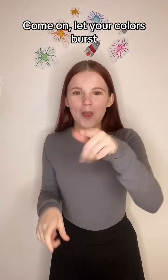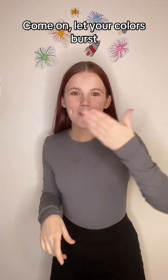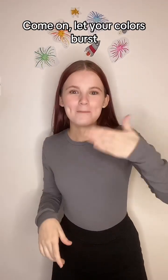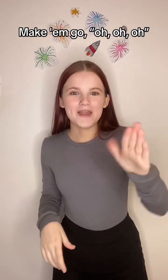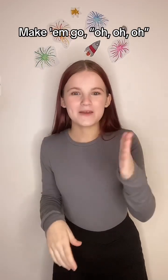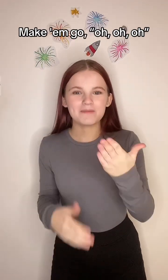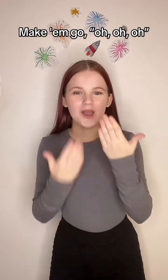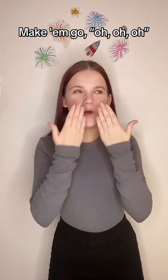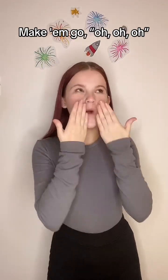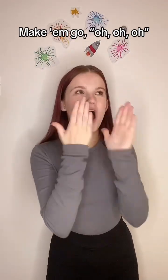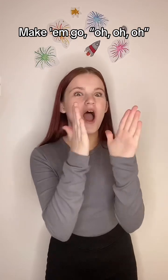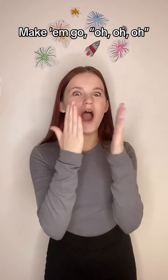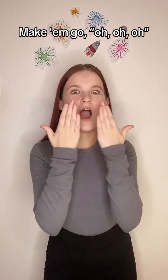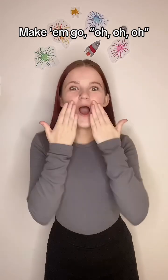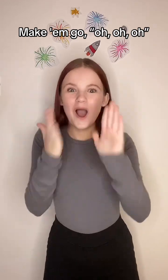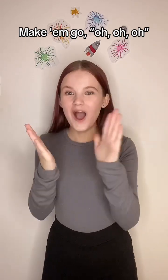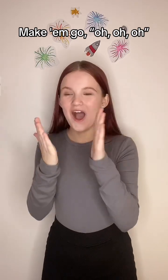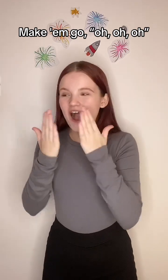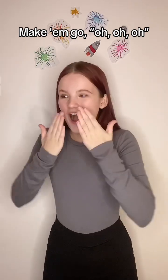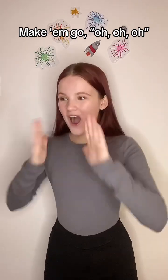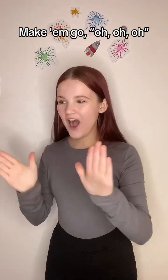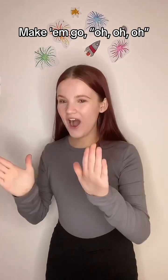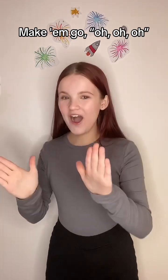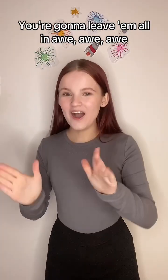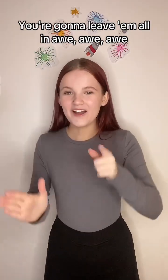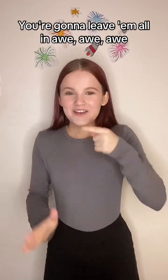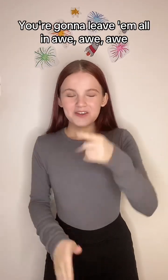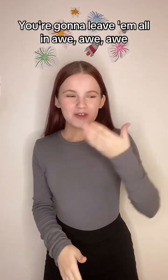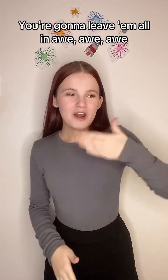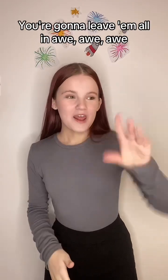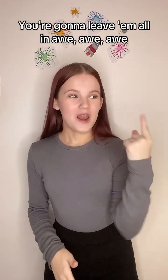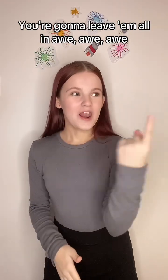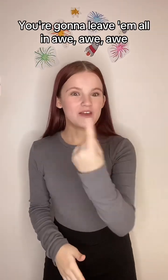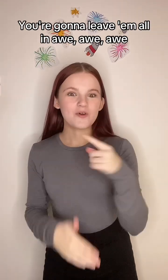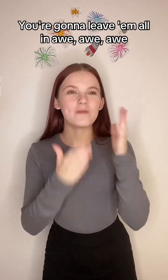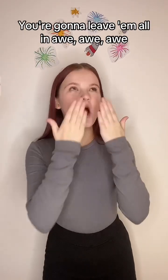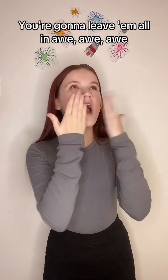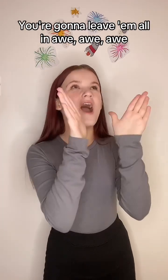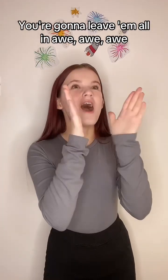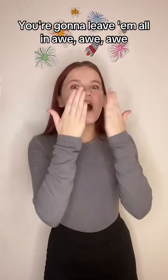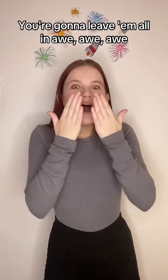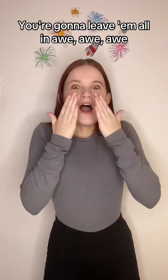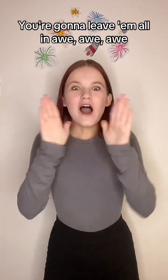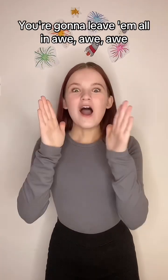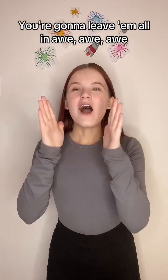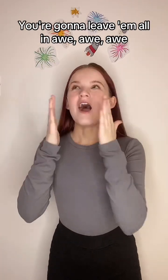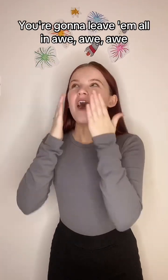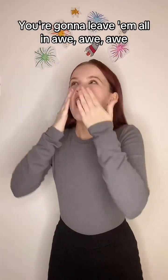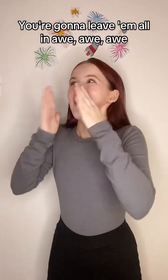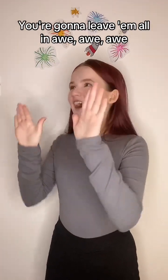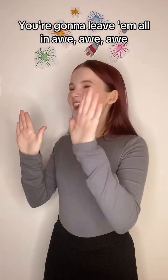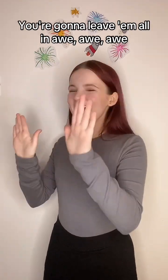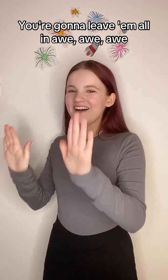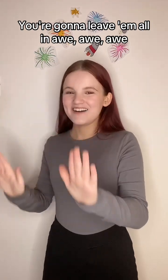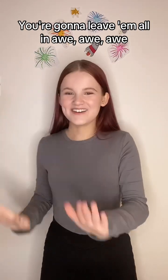Make em go ah ah ah ah. You're gonna leave em all in awe. ah ah ah.